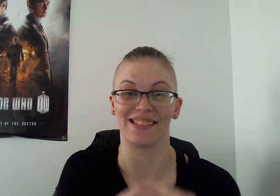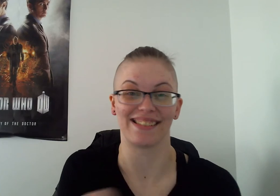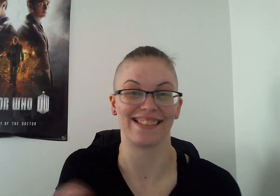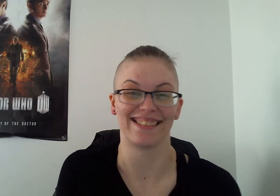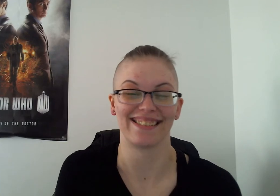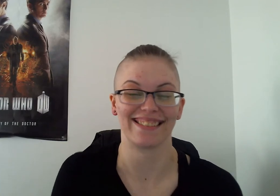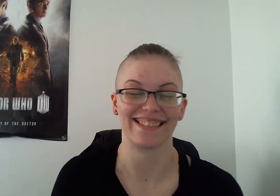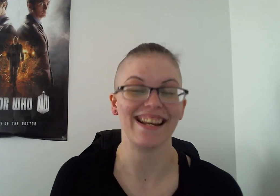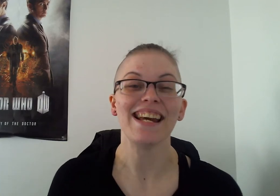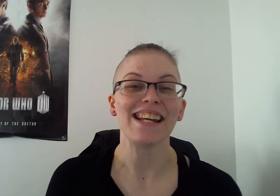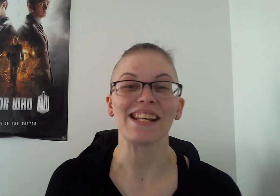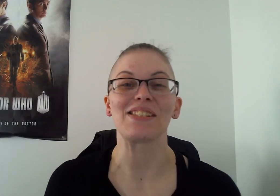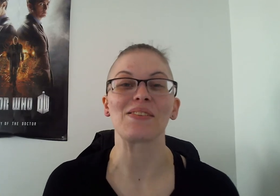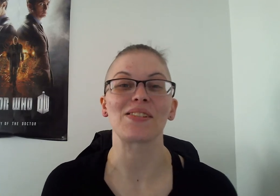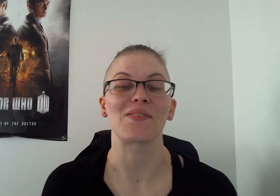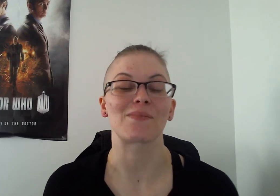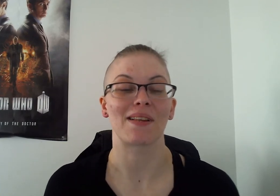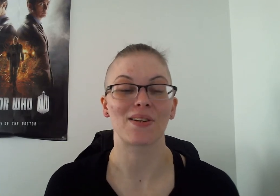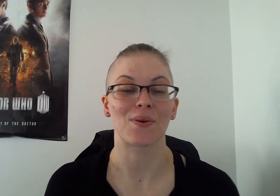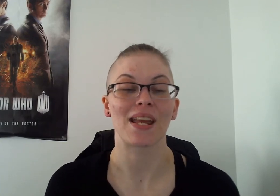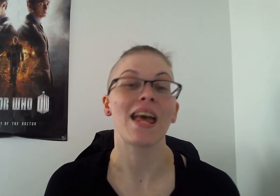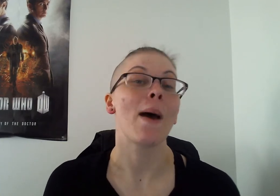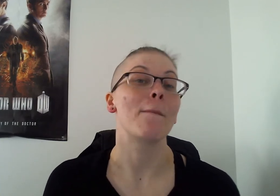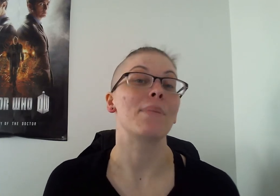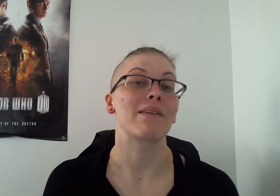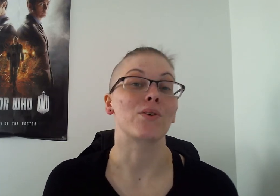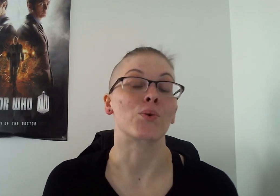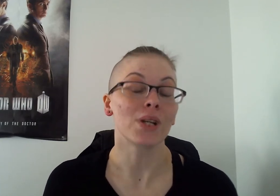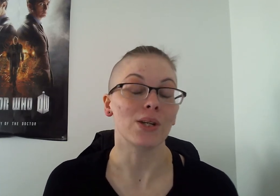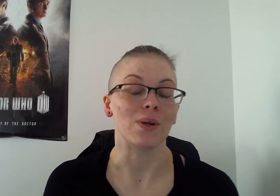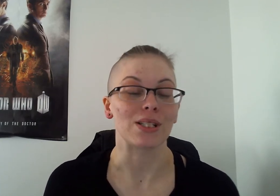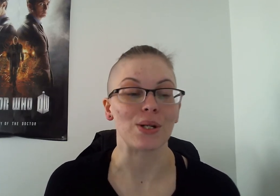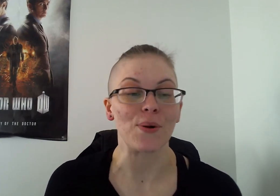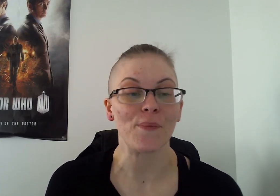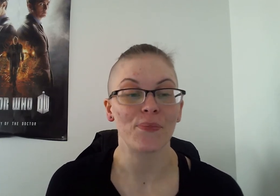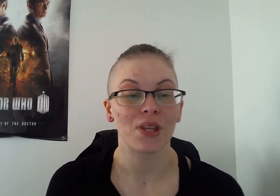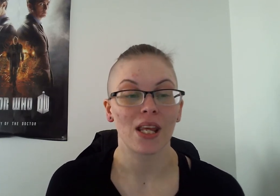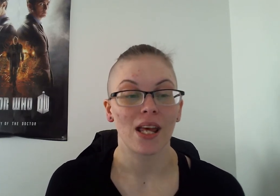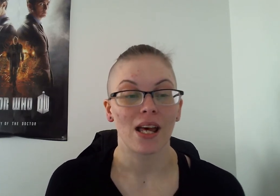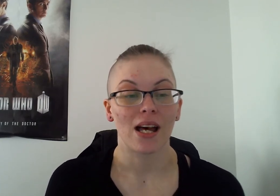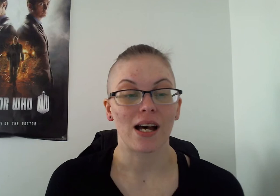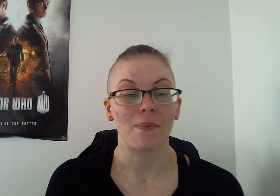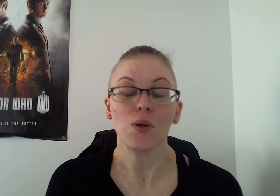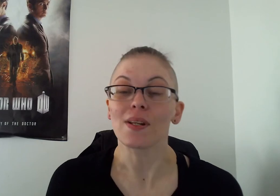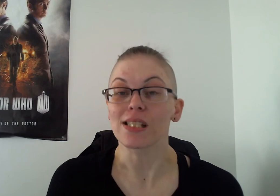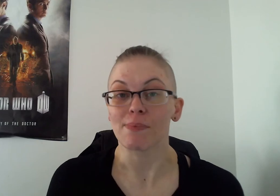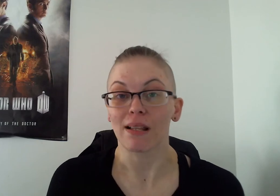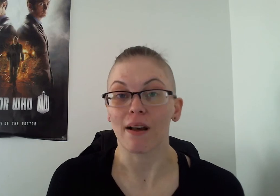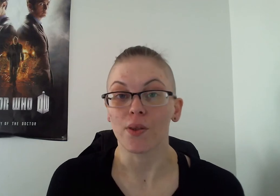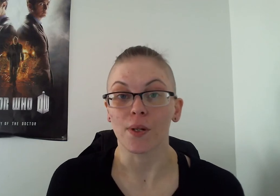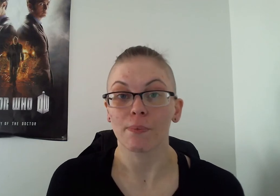it's so self-explanatory. But if you really want to, you can spell out the word